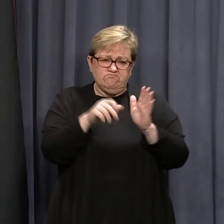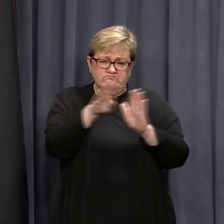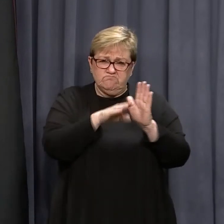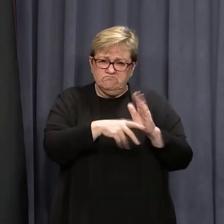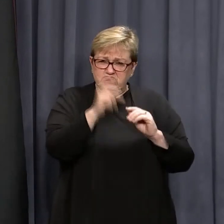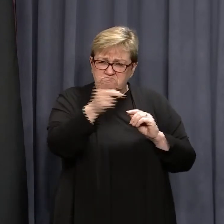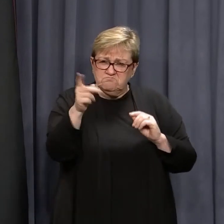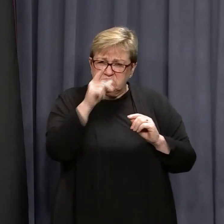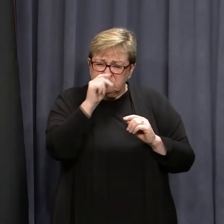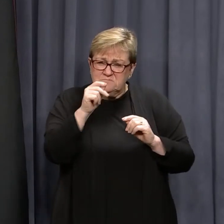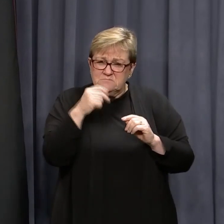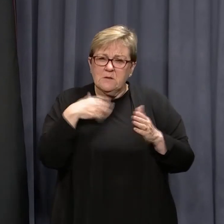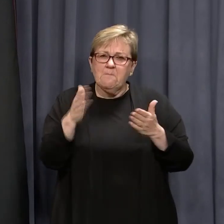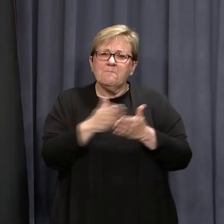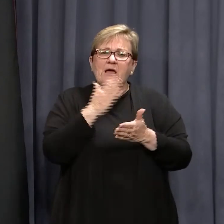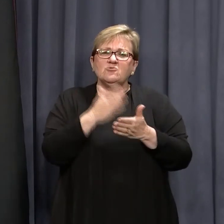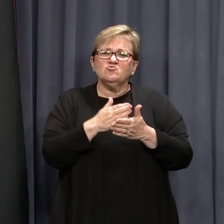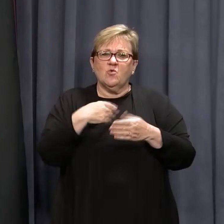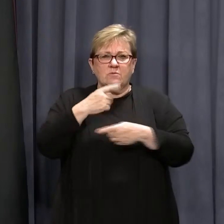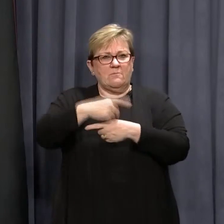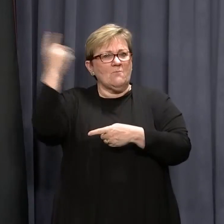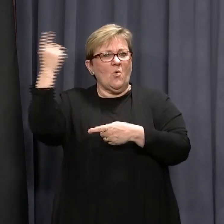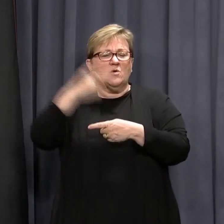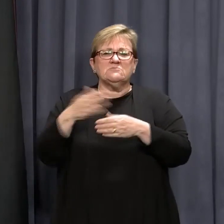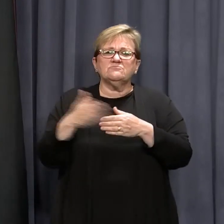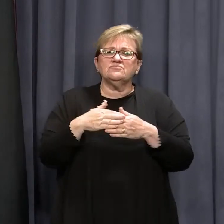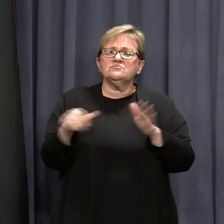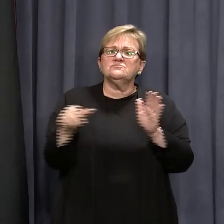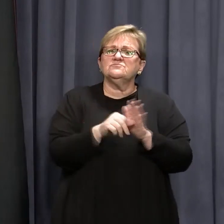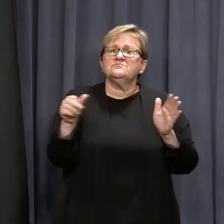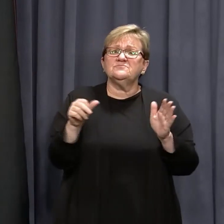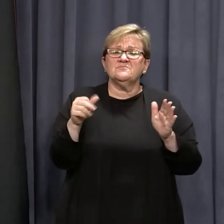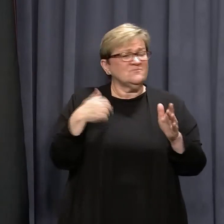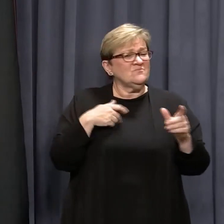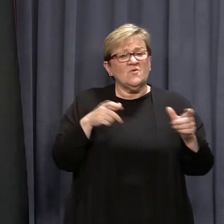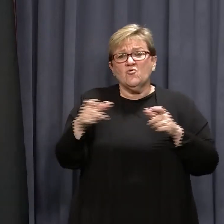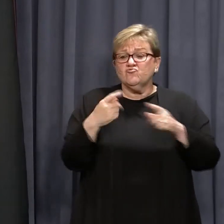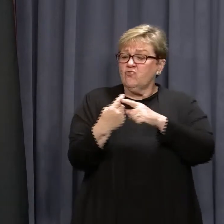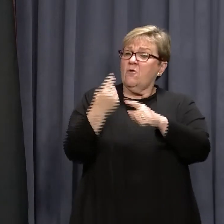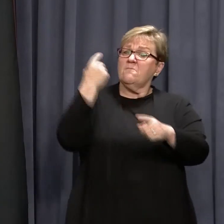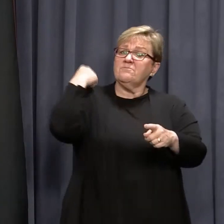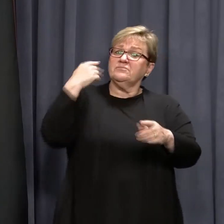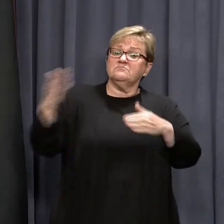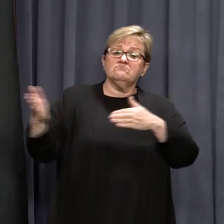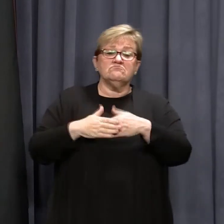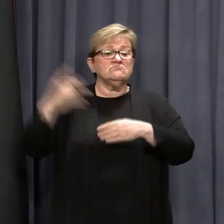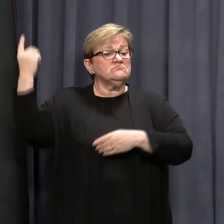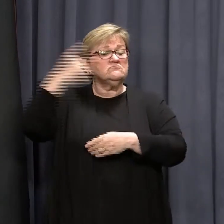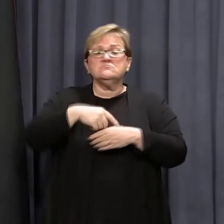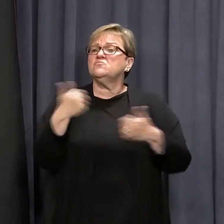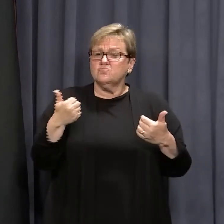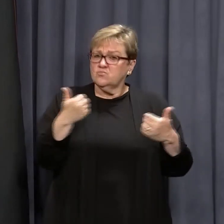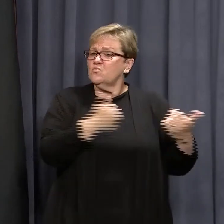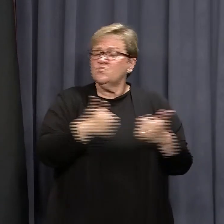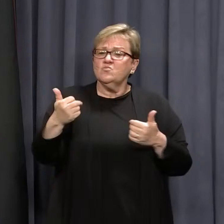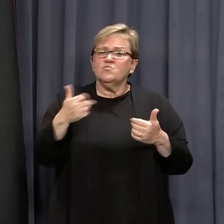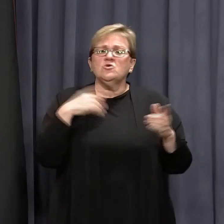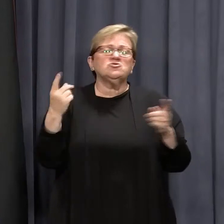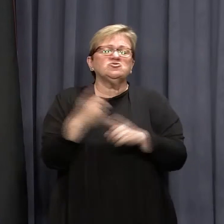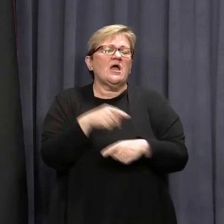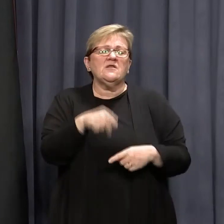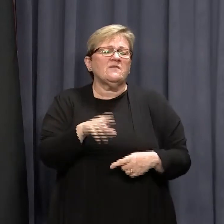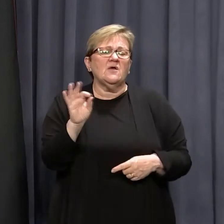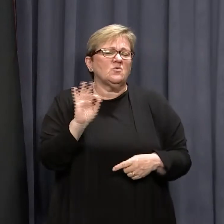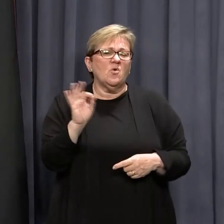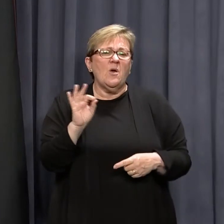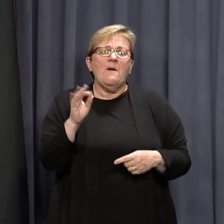sure our border control is strict. Our border control measures have worked very, very well, so we're not really changing that at all. What we're doing